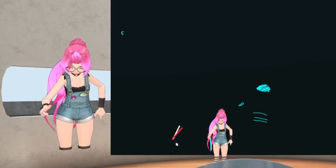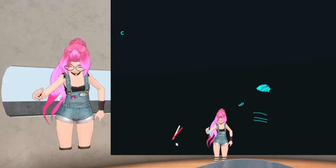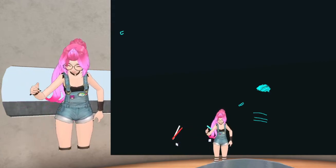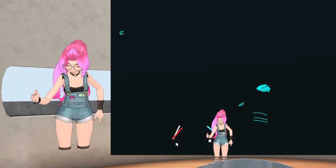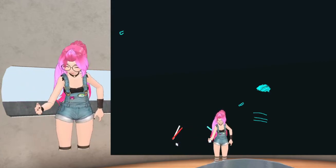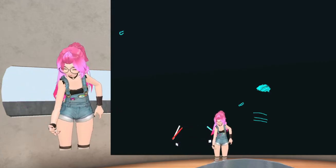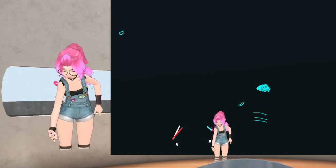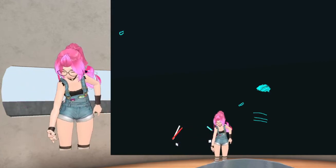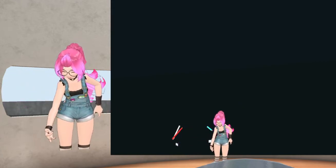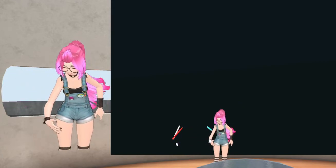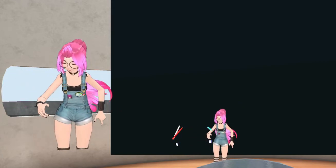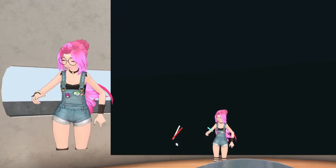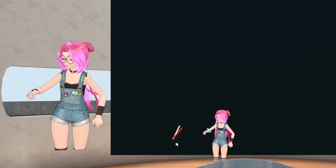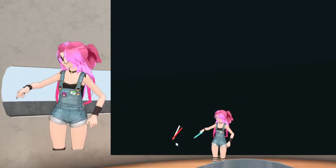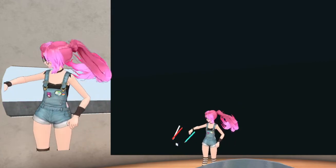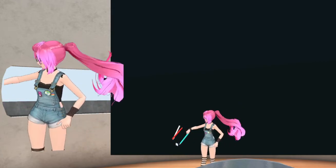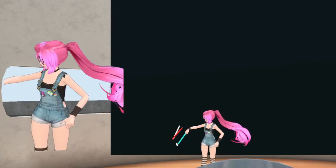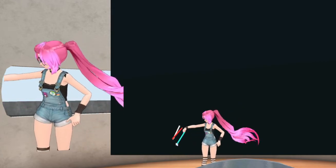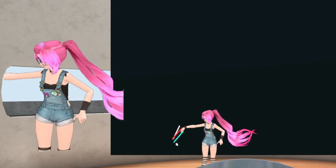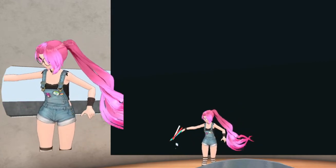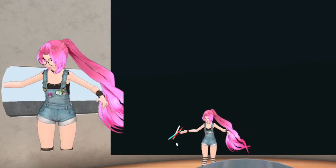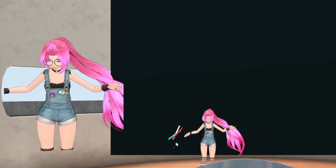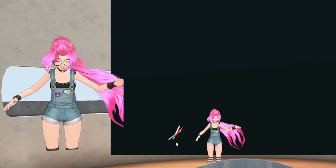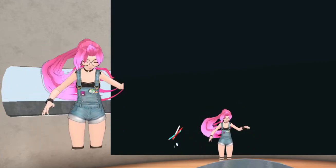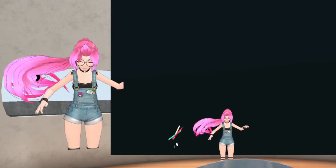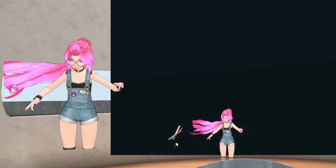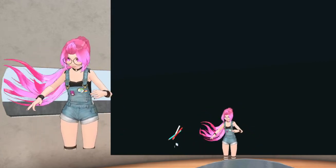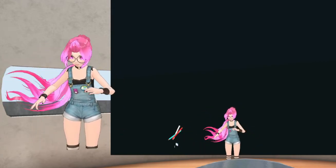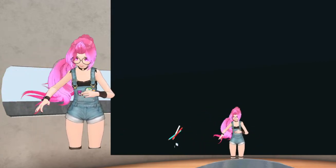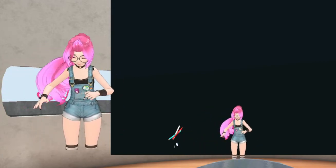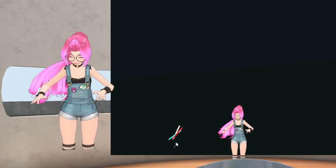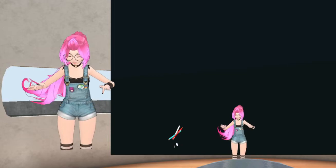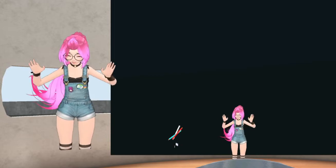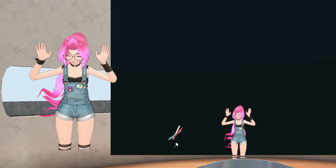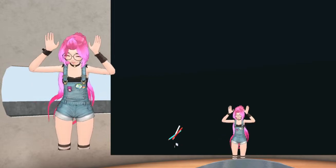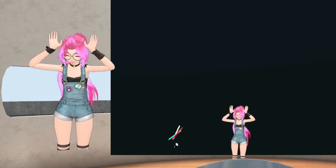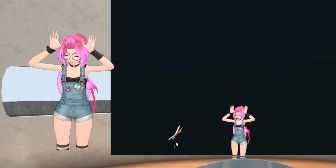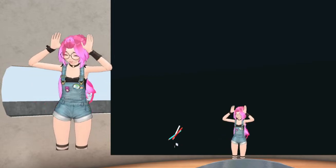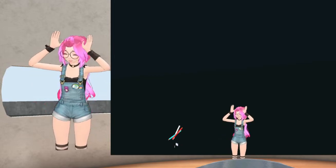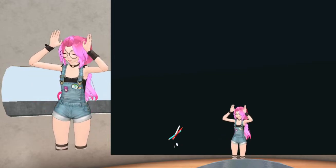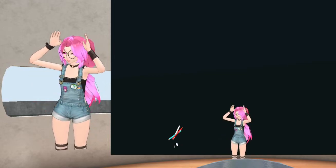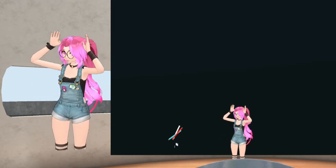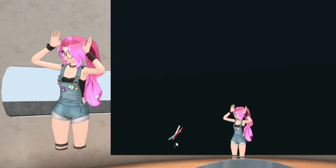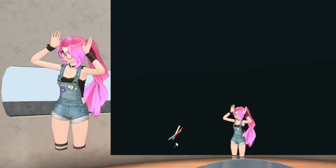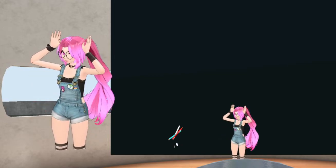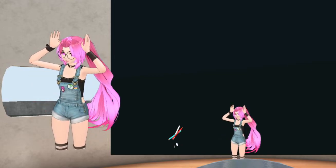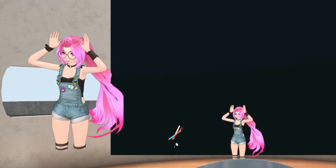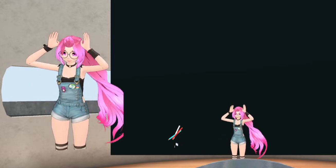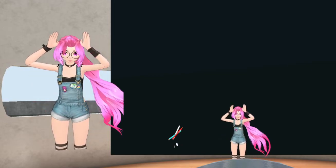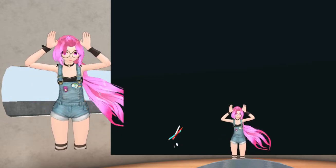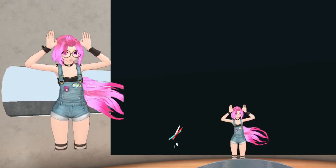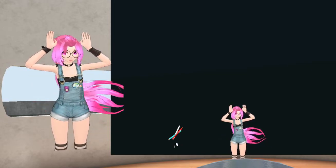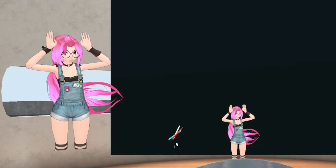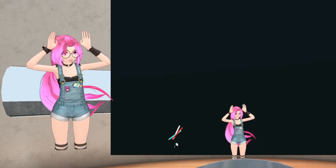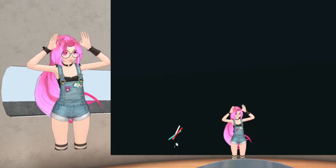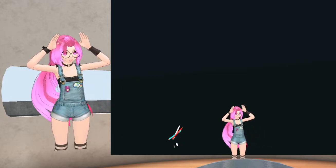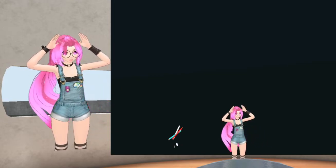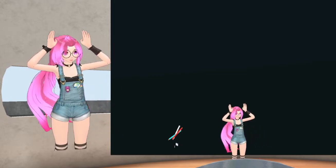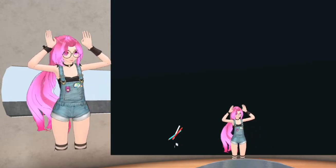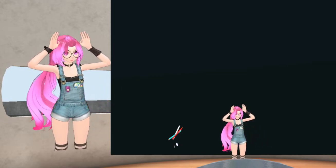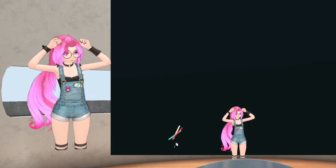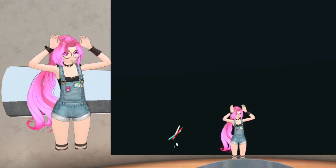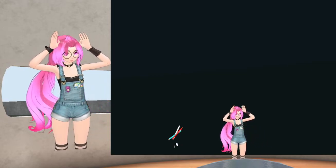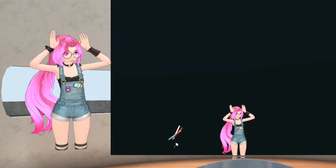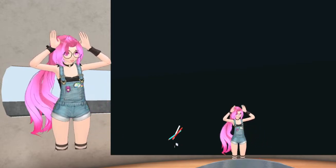sure. So most things to do with animalistic features is pretty self-explanatory. So if you want to say like ears, like big